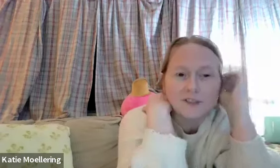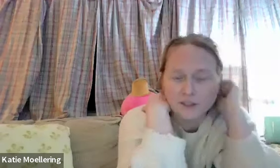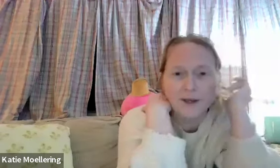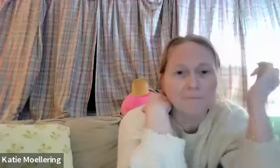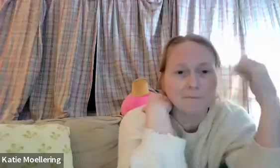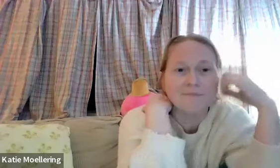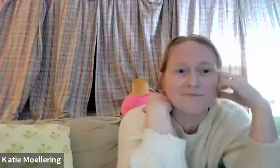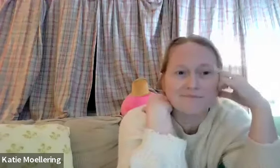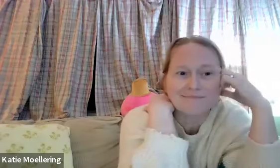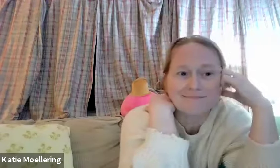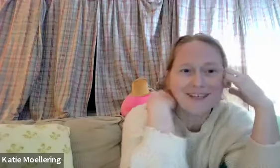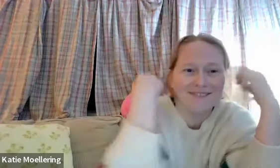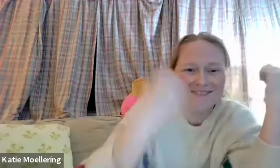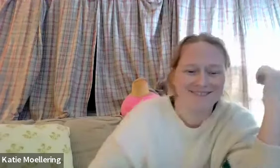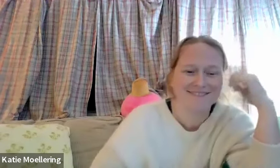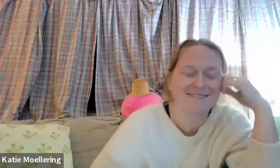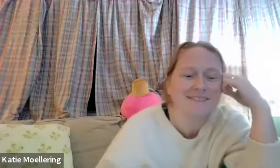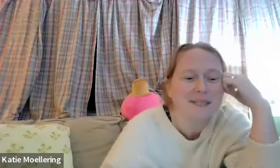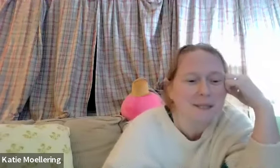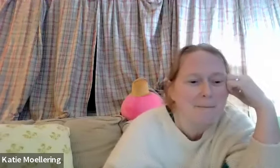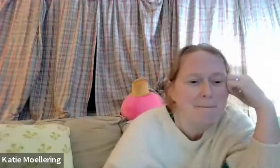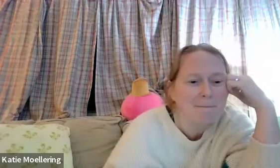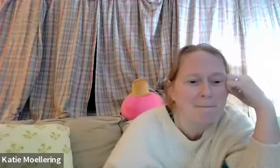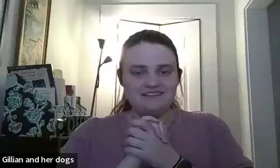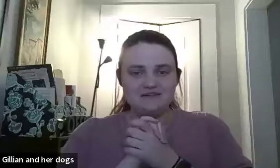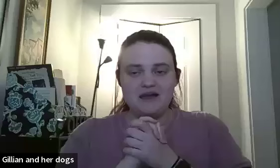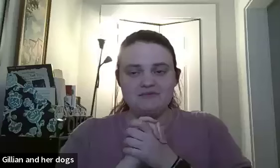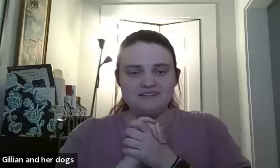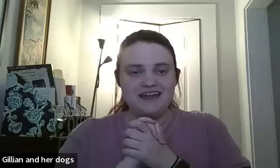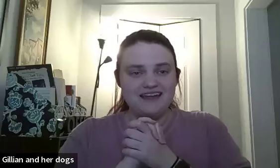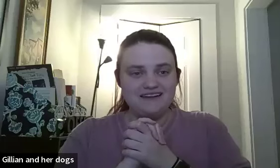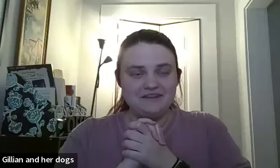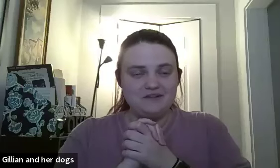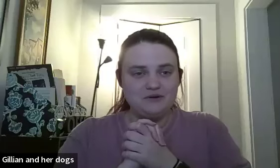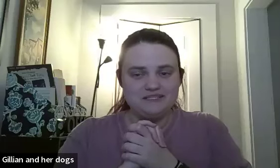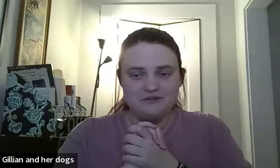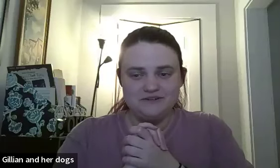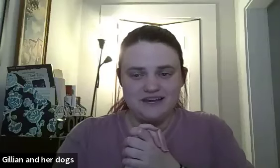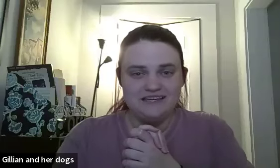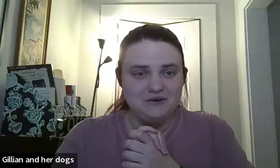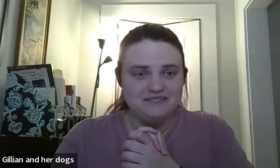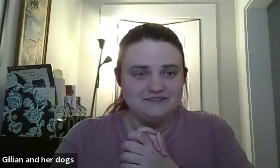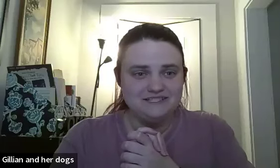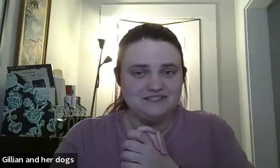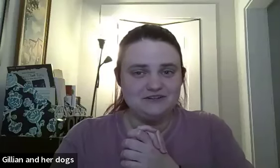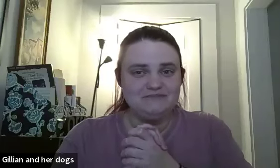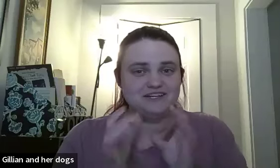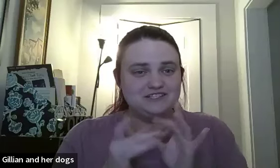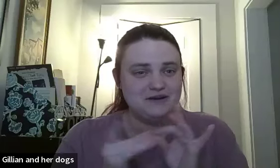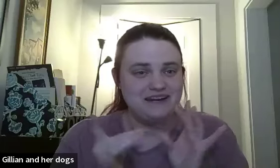sure do sessions? that. Okay, thank you. Yeah. All right, awesome. I was gonna add a fun little quick story for you guys. I know it's after 6:30, but I just thought I would